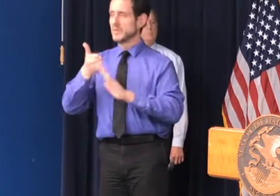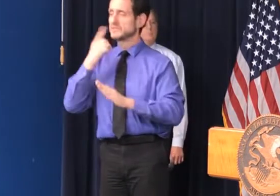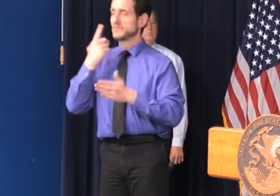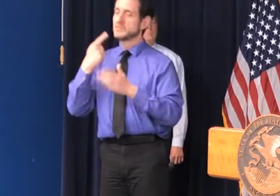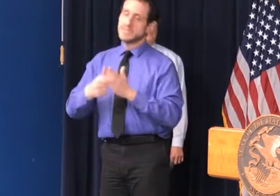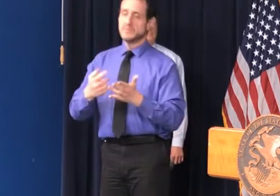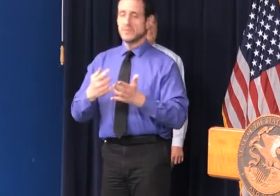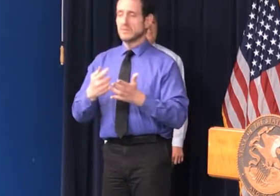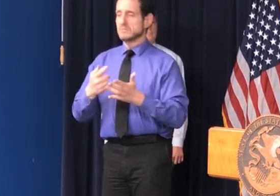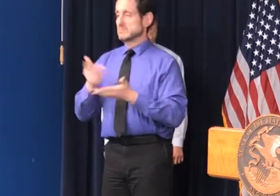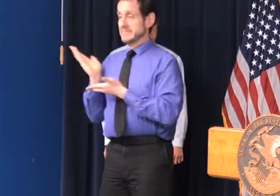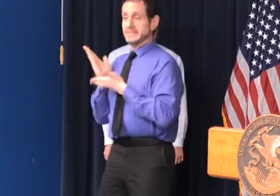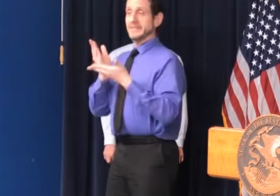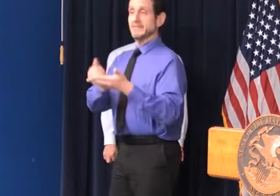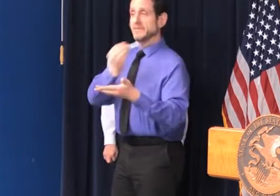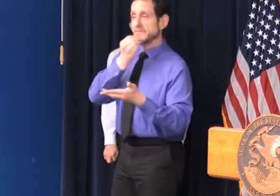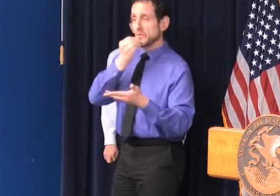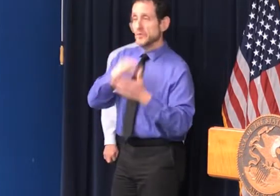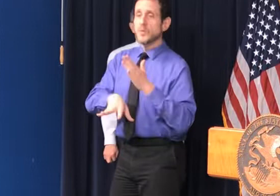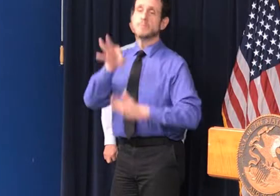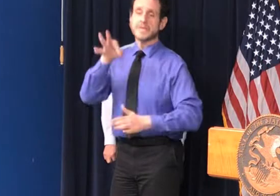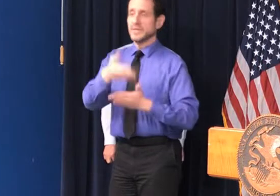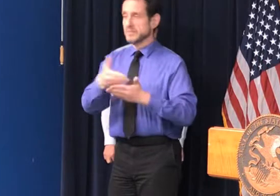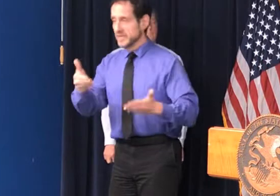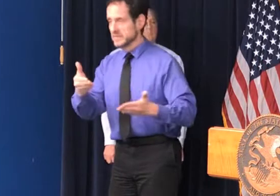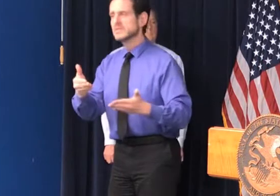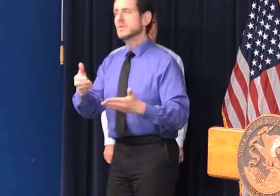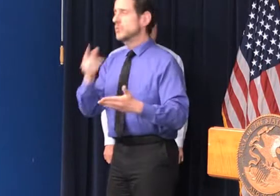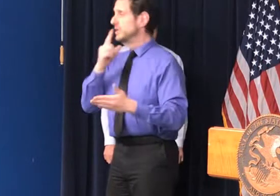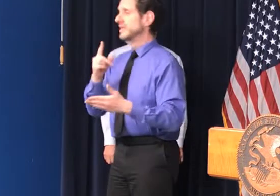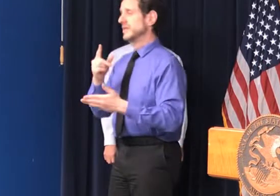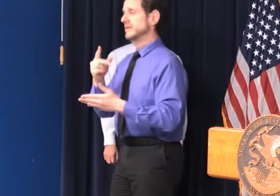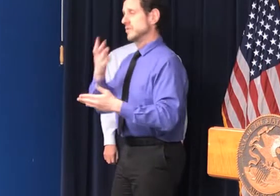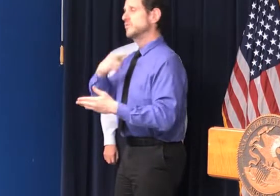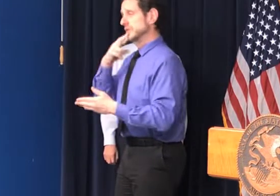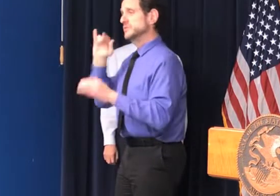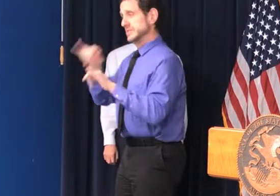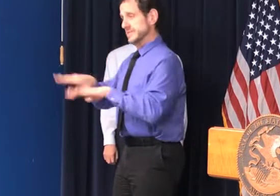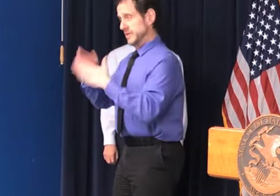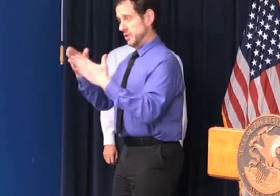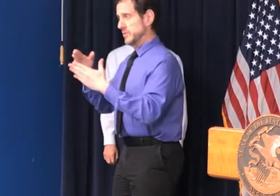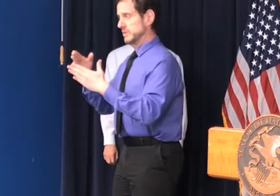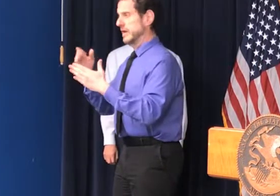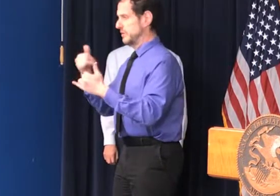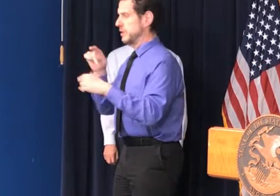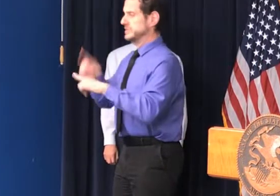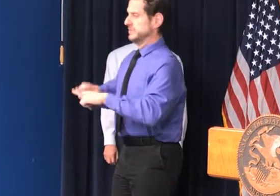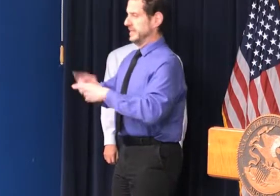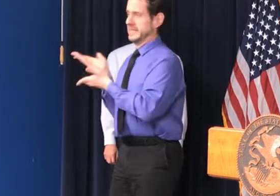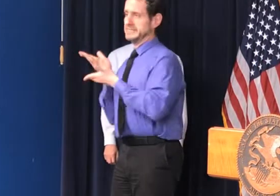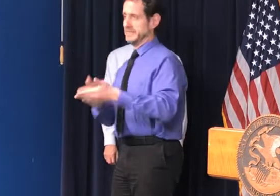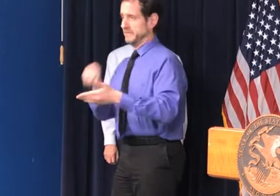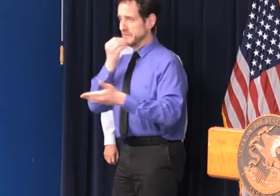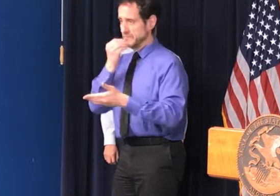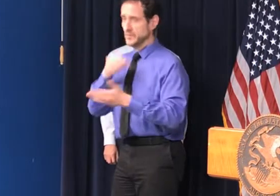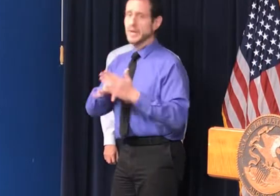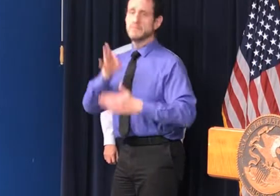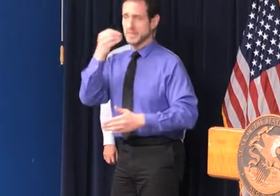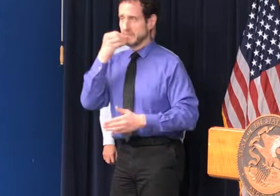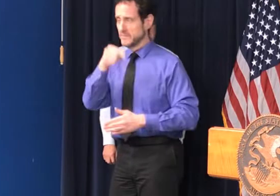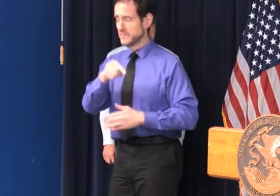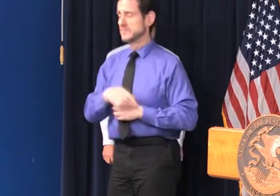and delivery, which for now have become central to many restaurants staying open. These grant applications